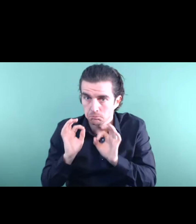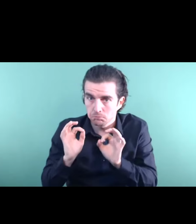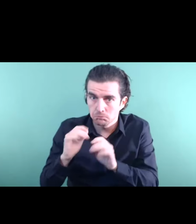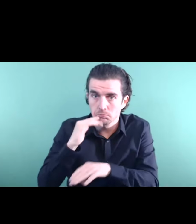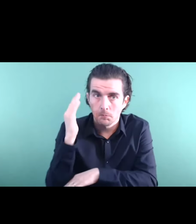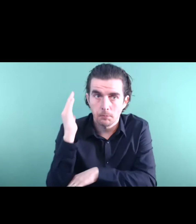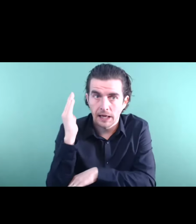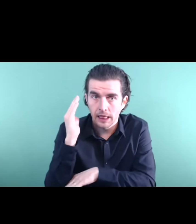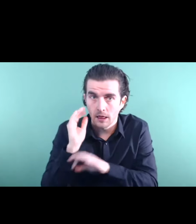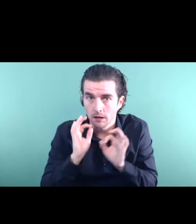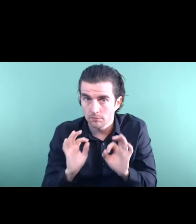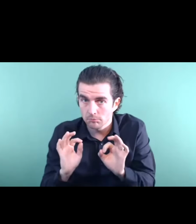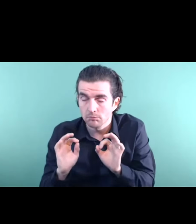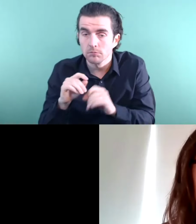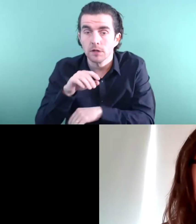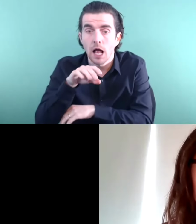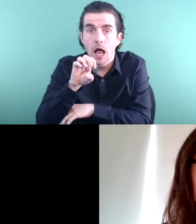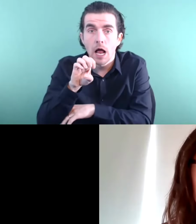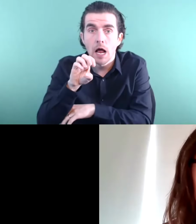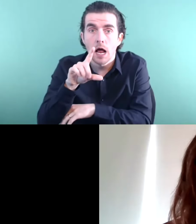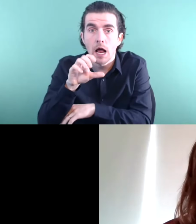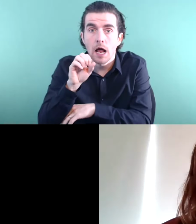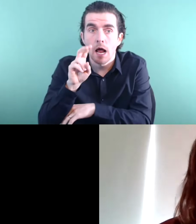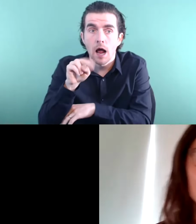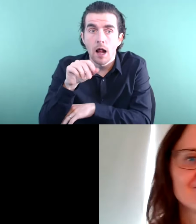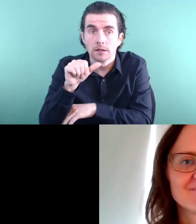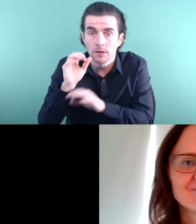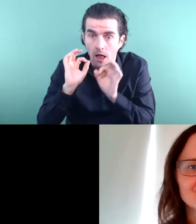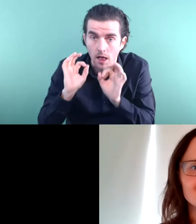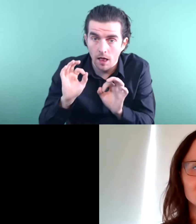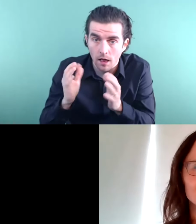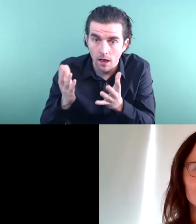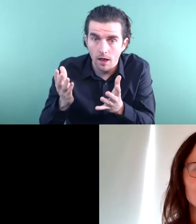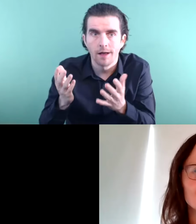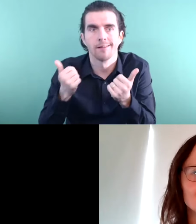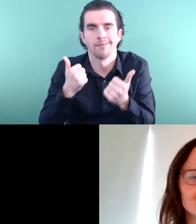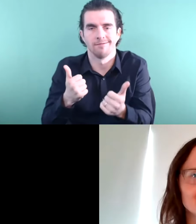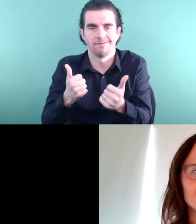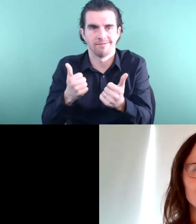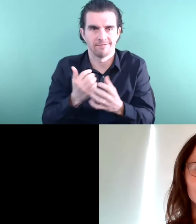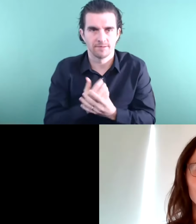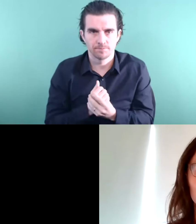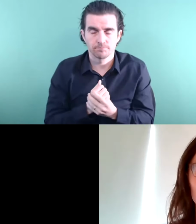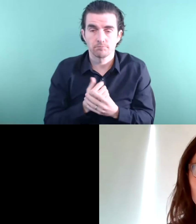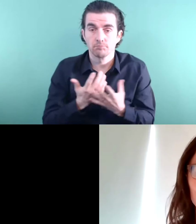Yeah, that's good. And do we also have Marc? Are you there as well,